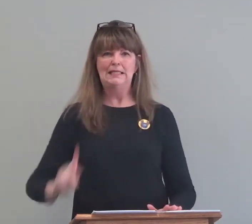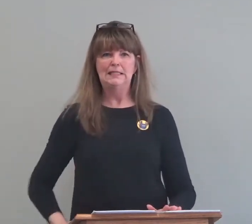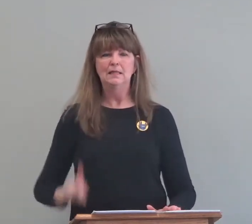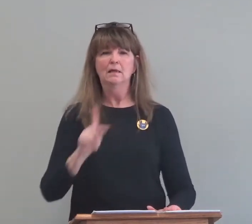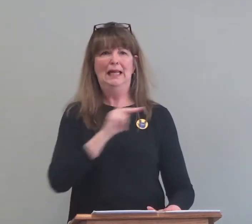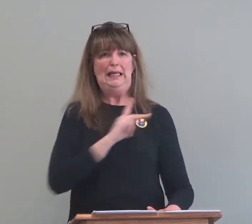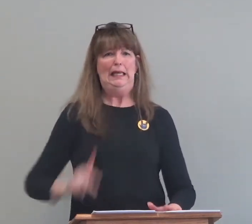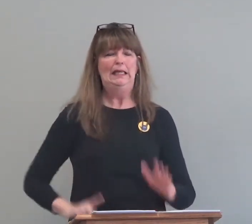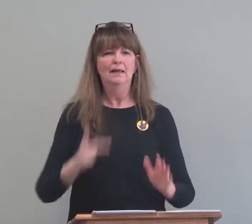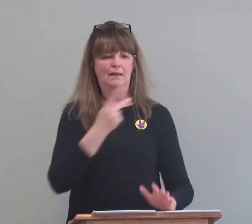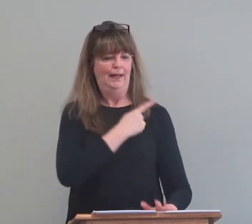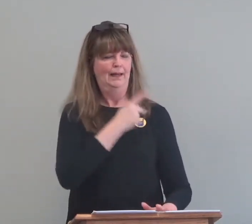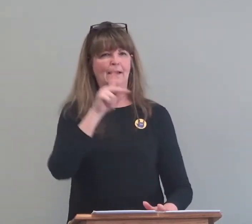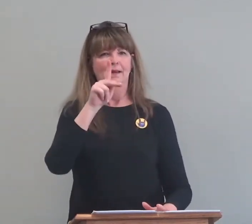And so he became a knight.